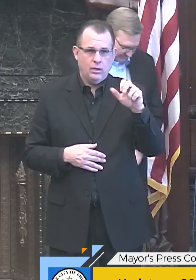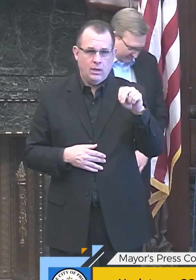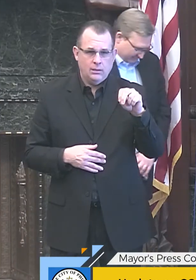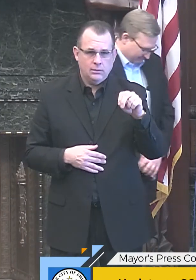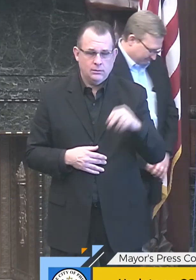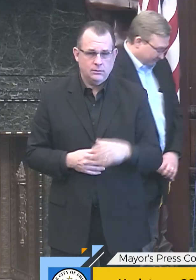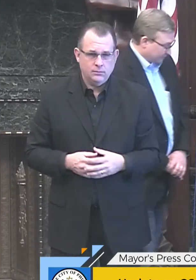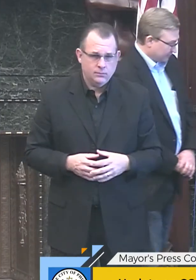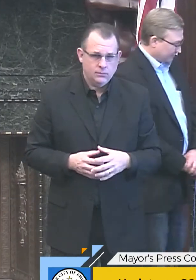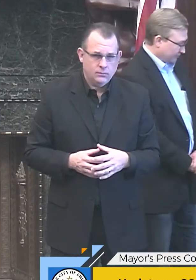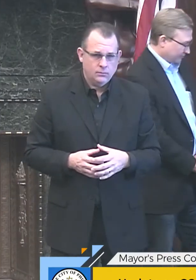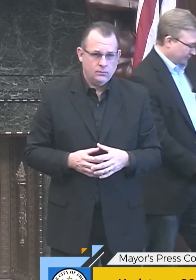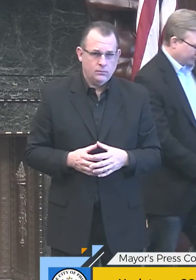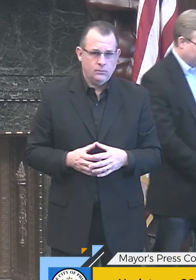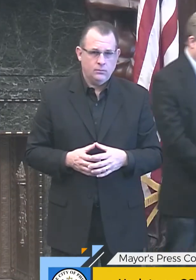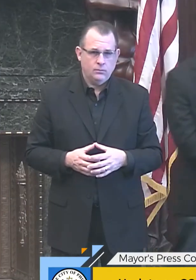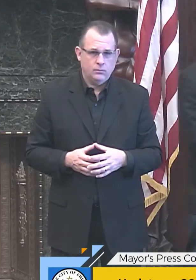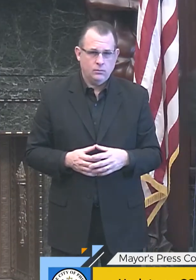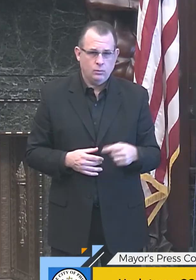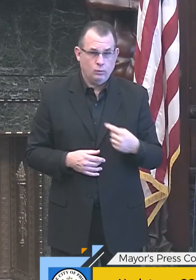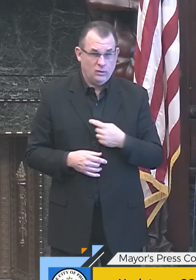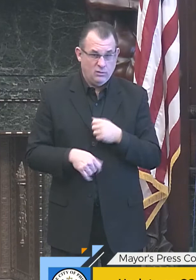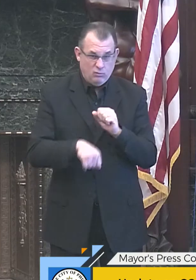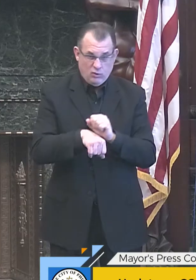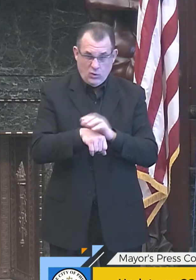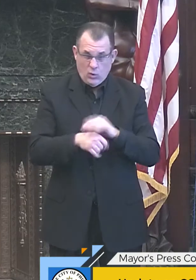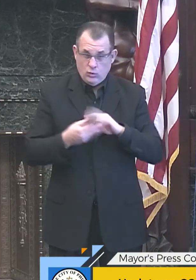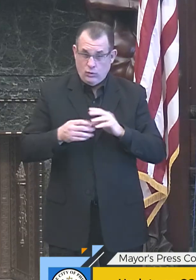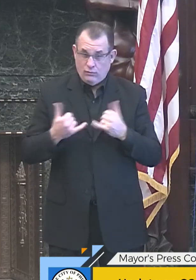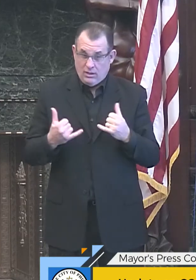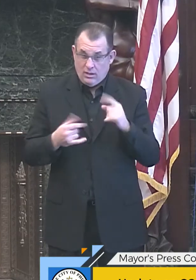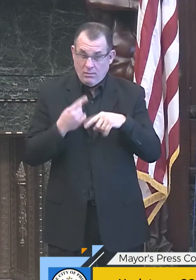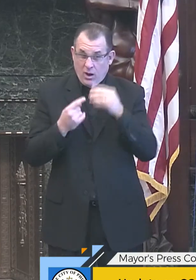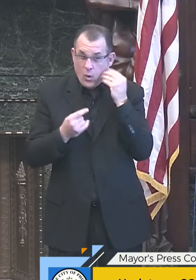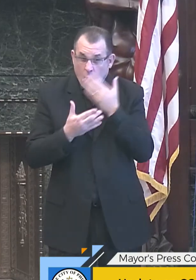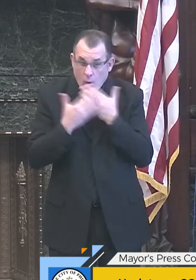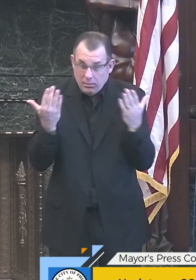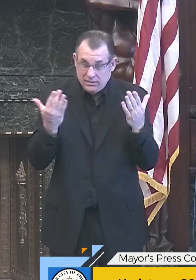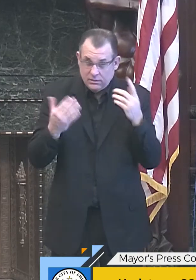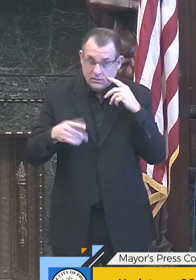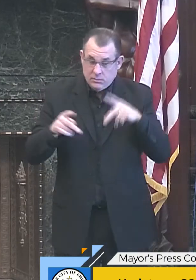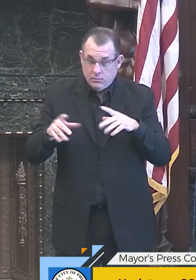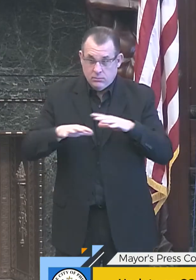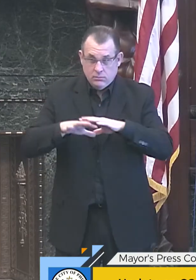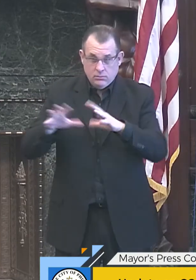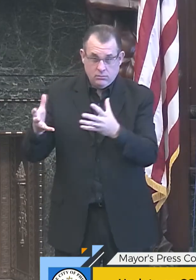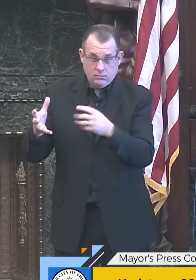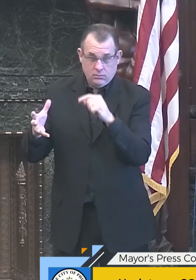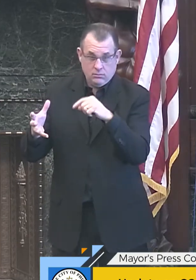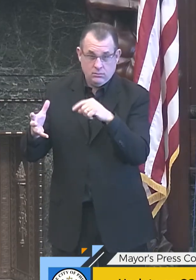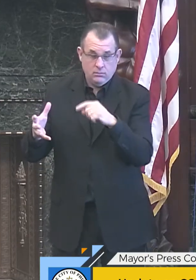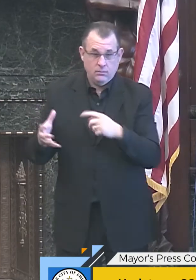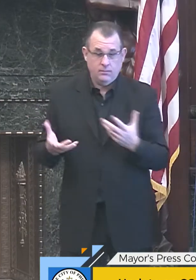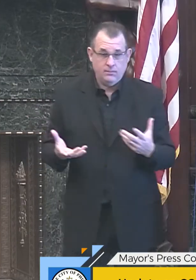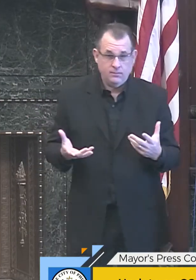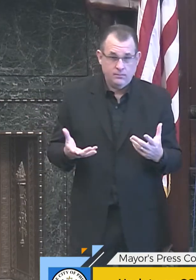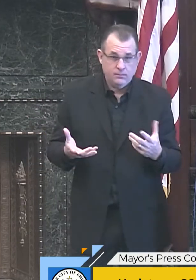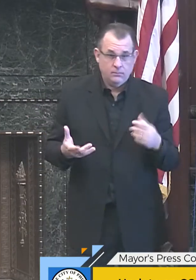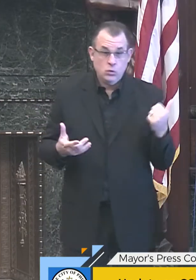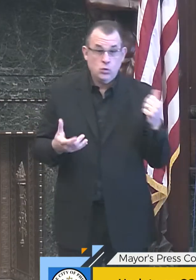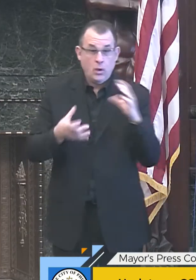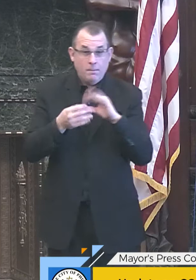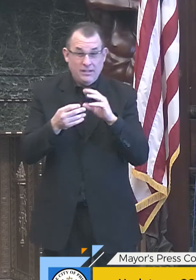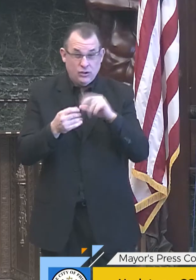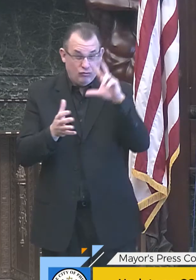We're working on a story today about homelessness. You did mention 3,000 people on